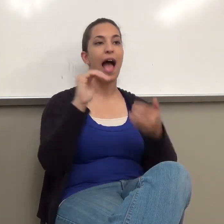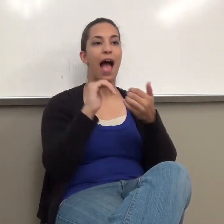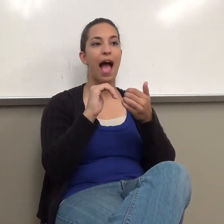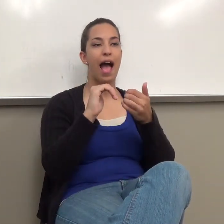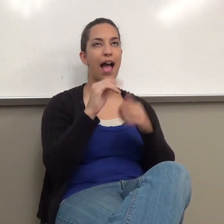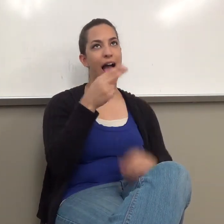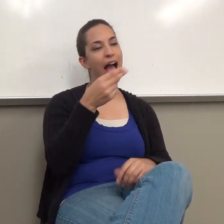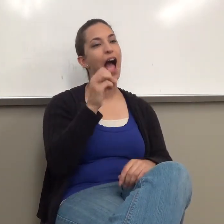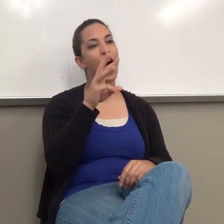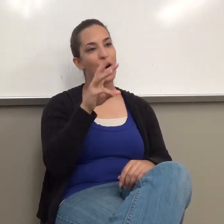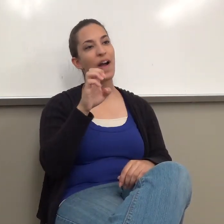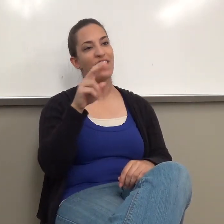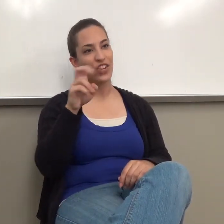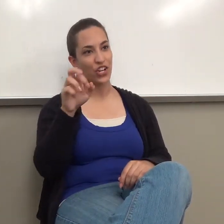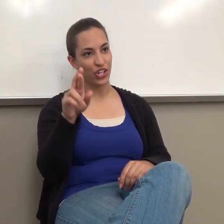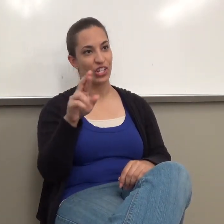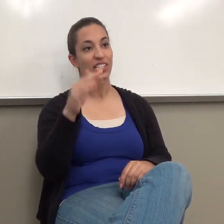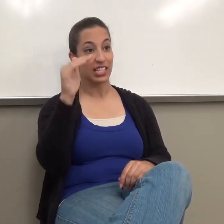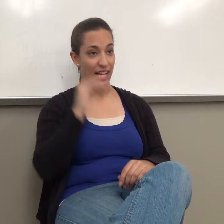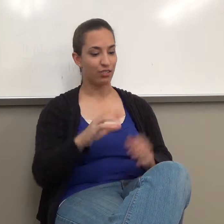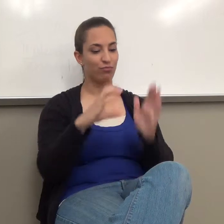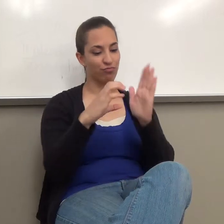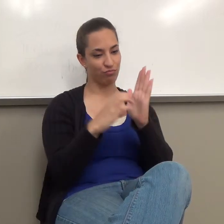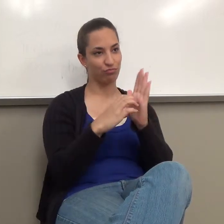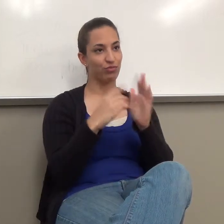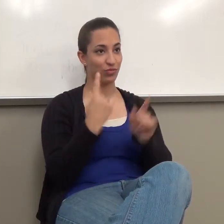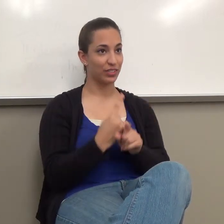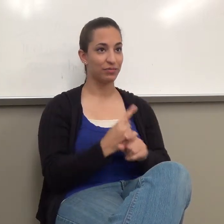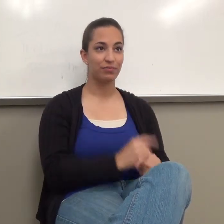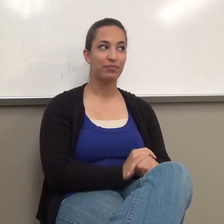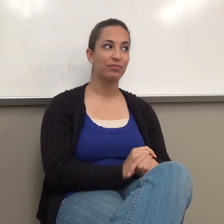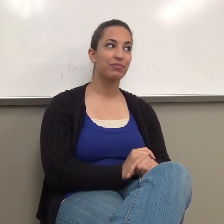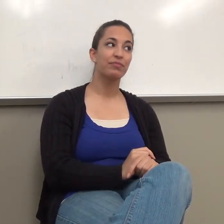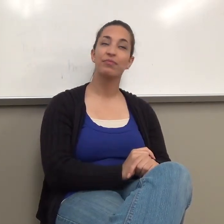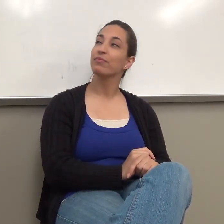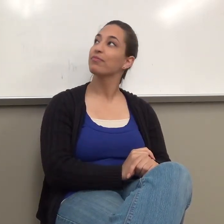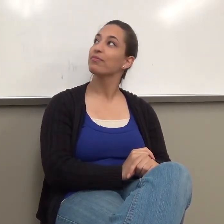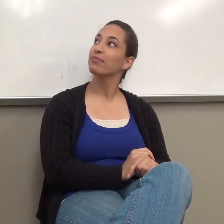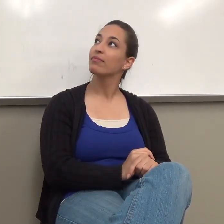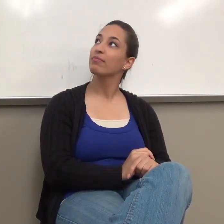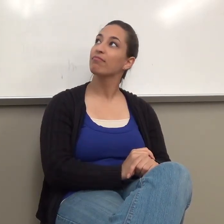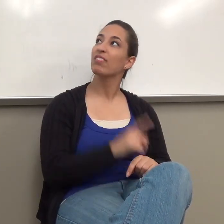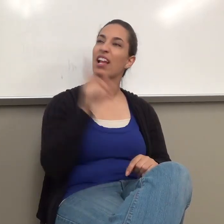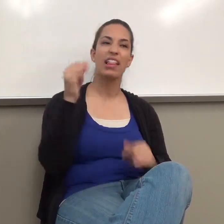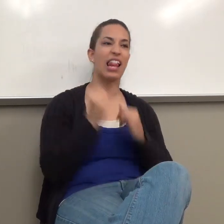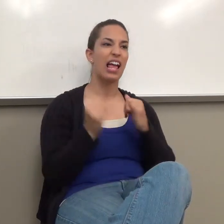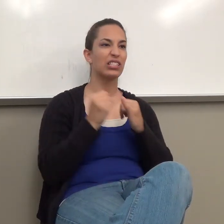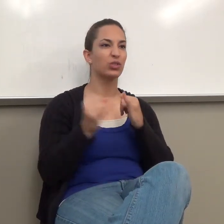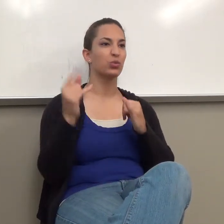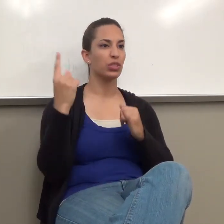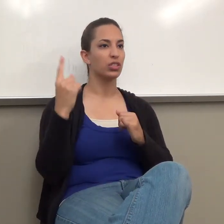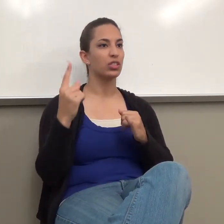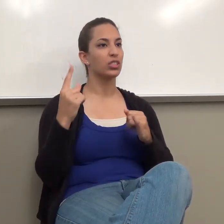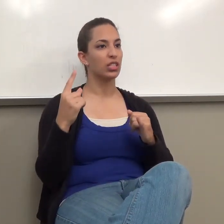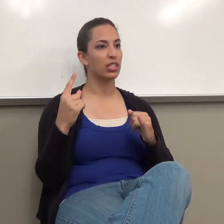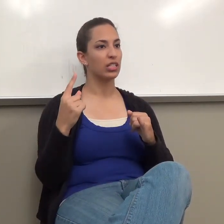Okay. Yeah. So this is the last one. This is a little bit dated because we know now that